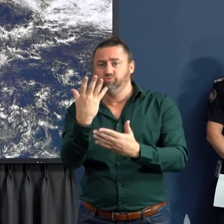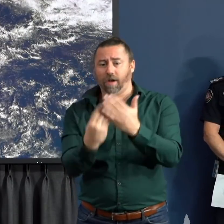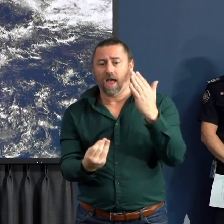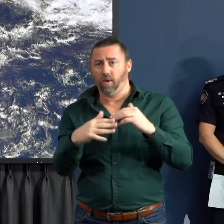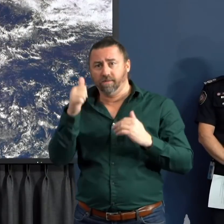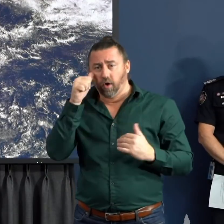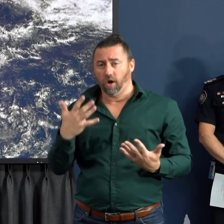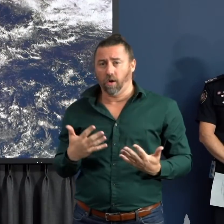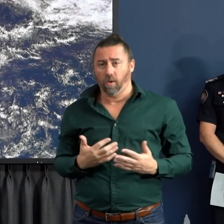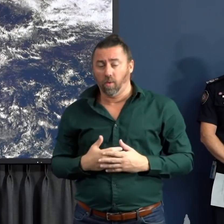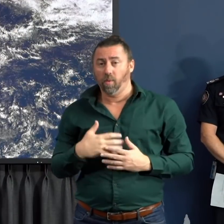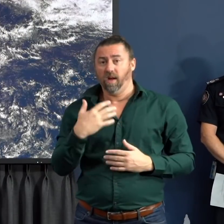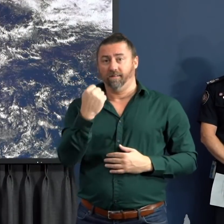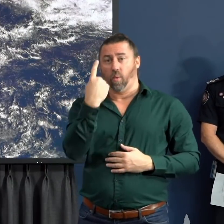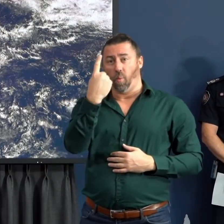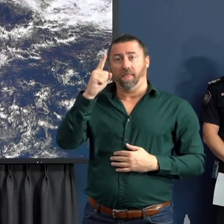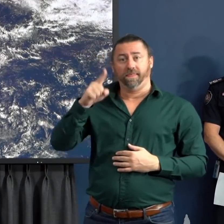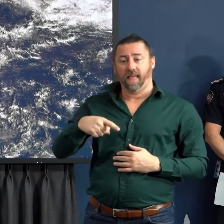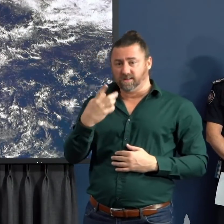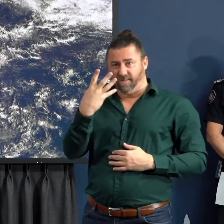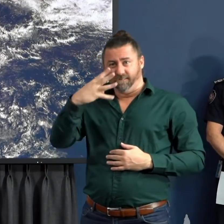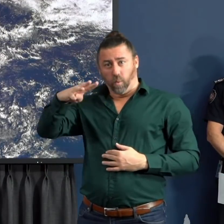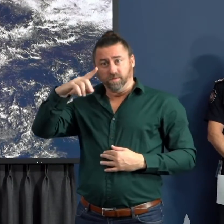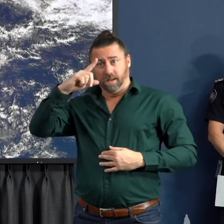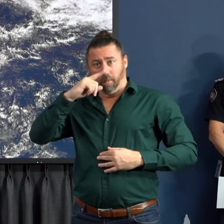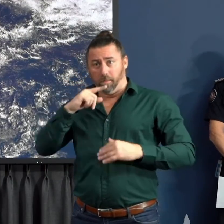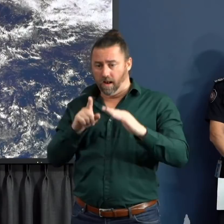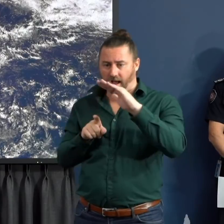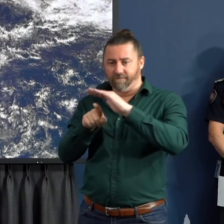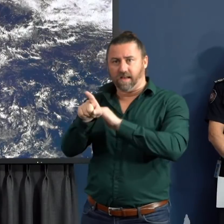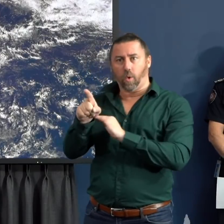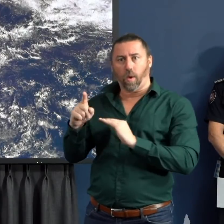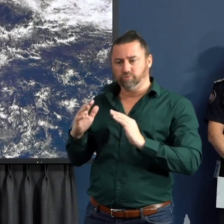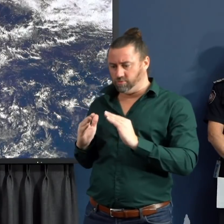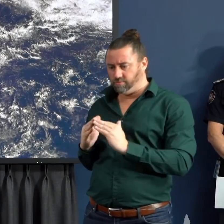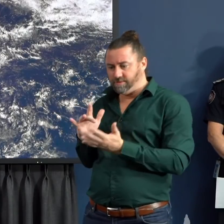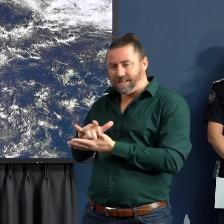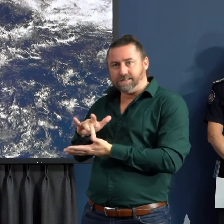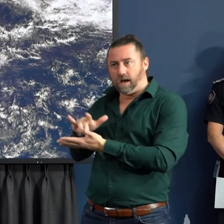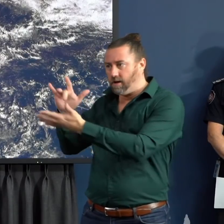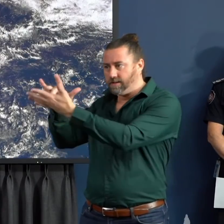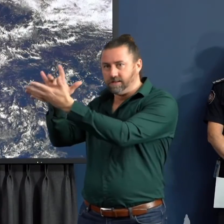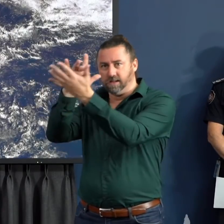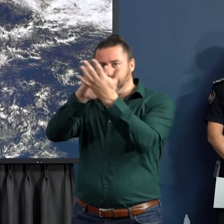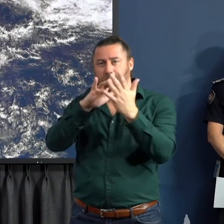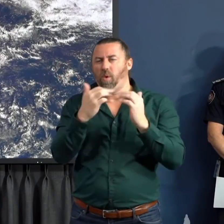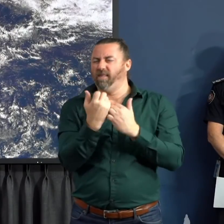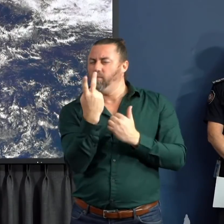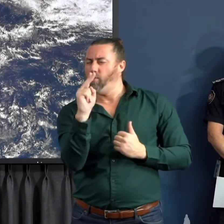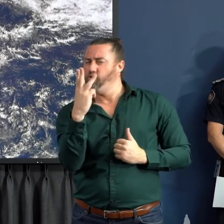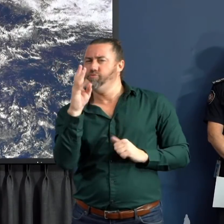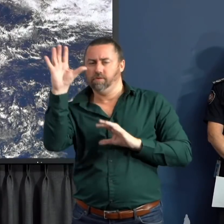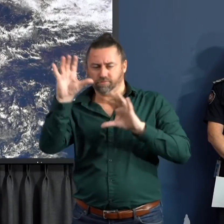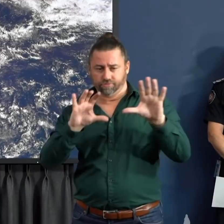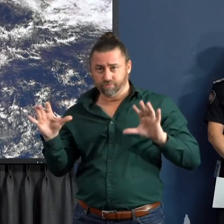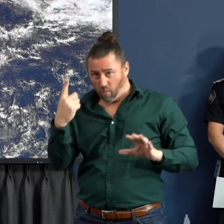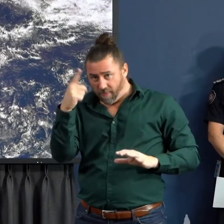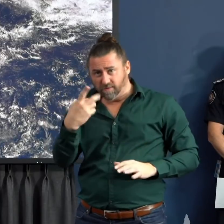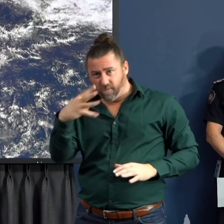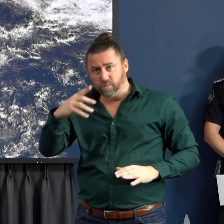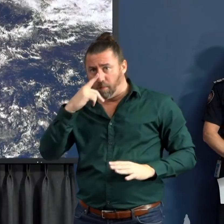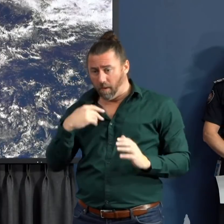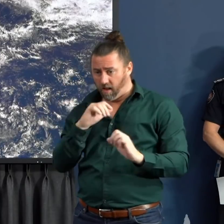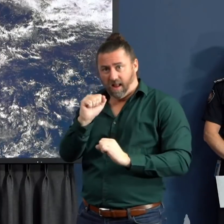1,040 persons in evacuation centres and places of safety across the southeast corner, and there are 23 centres currently operating. We have